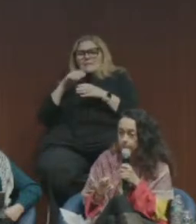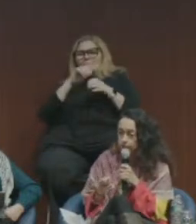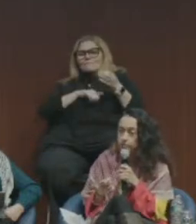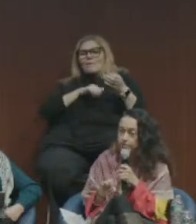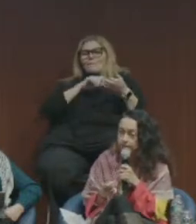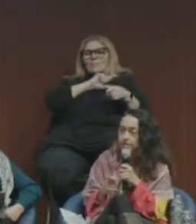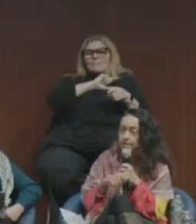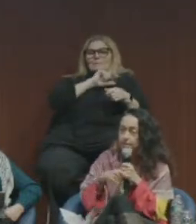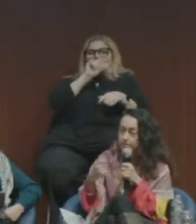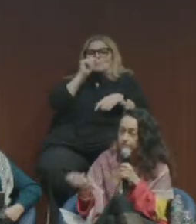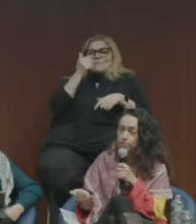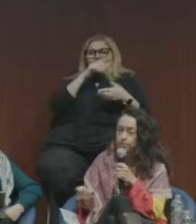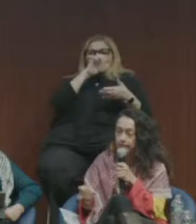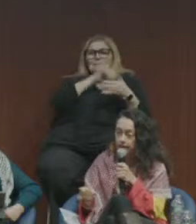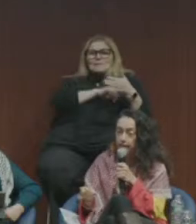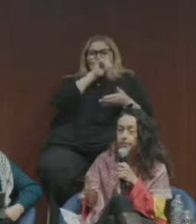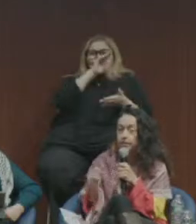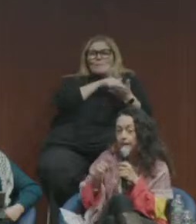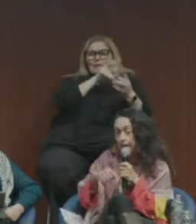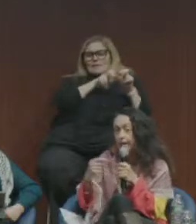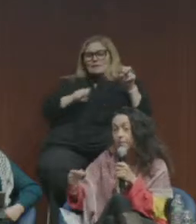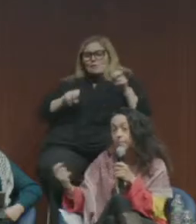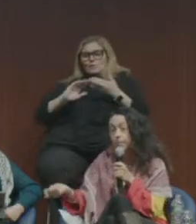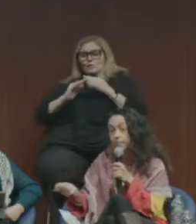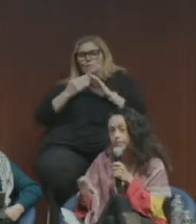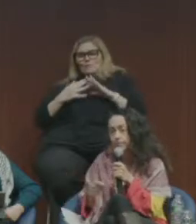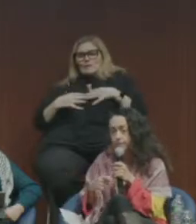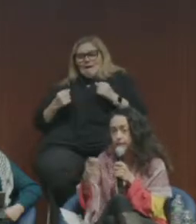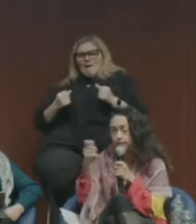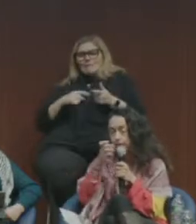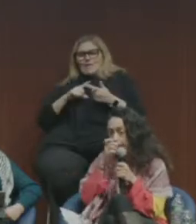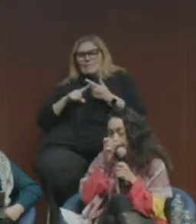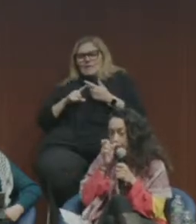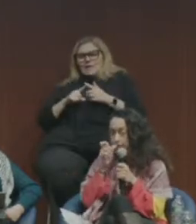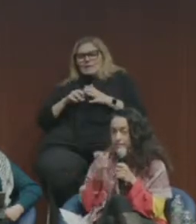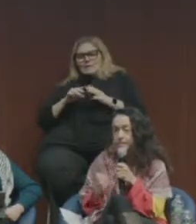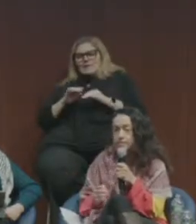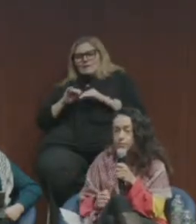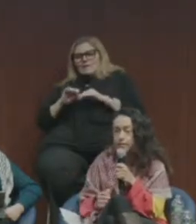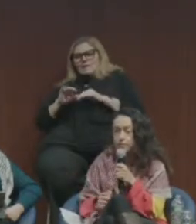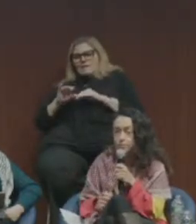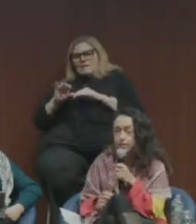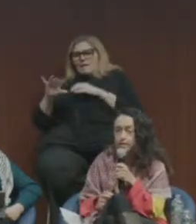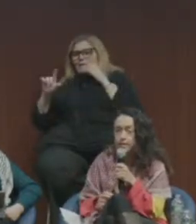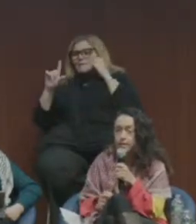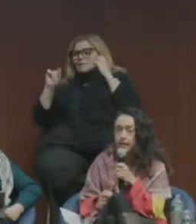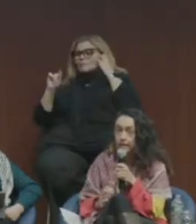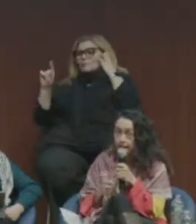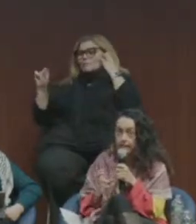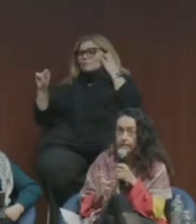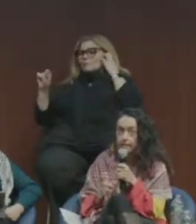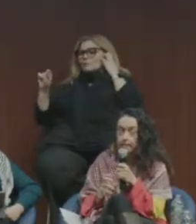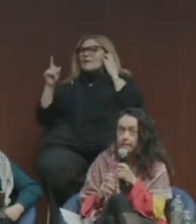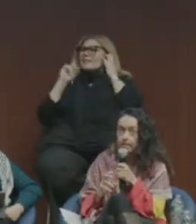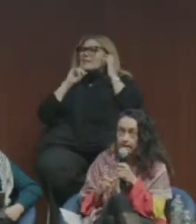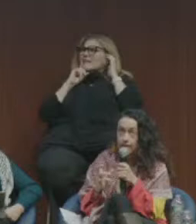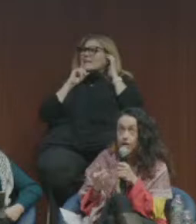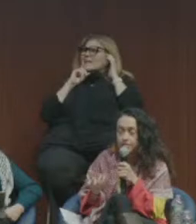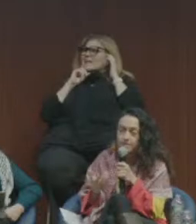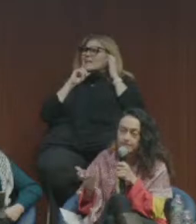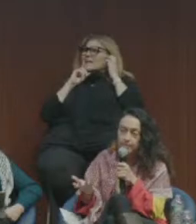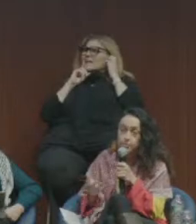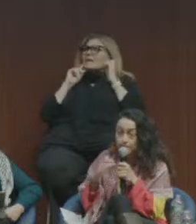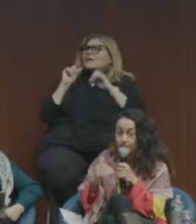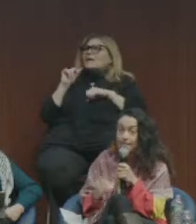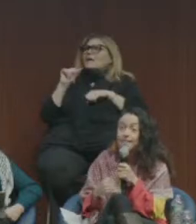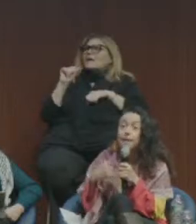policing in 2015 into community health, and kind of built to the big uprisings in 2020. I think